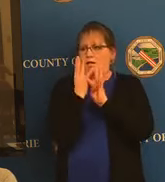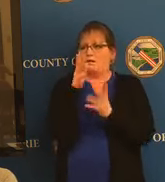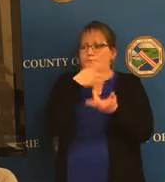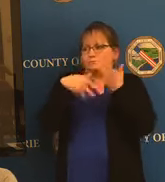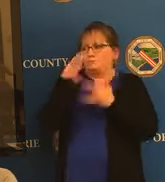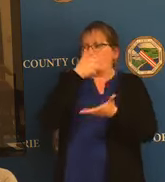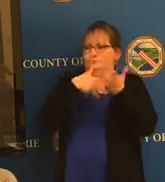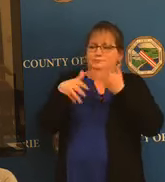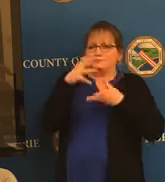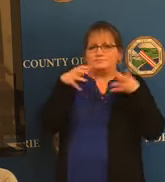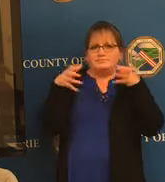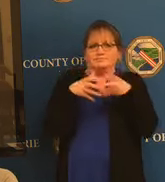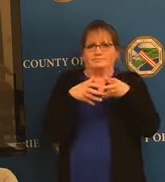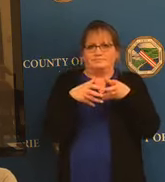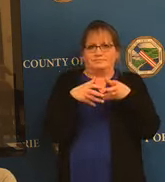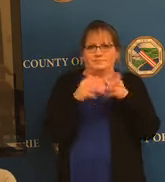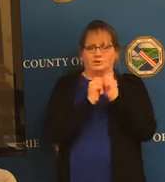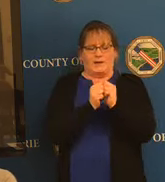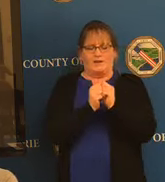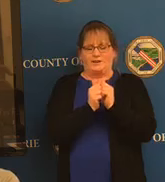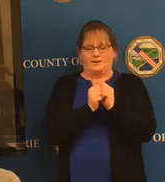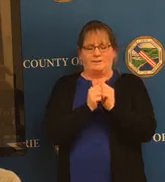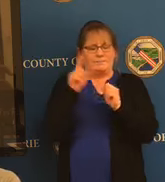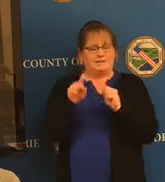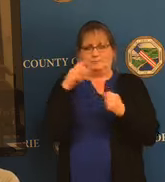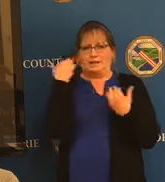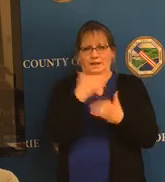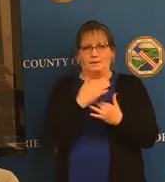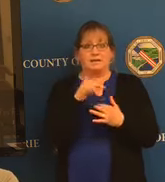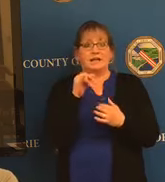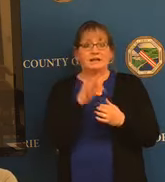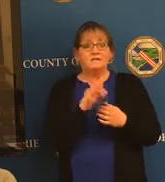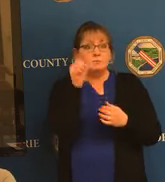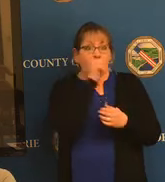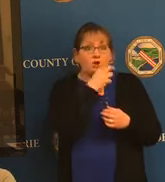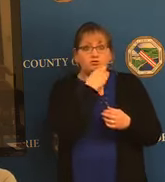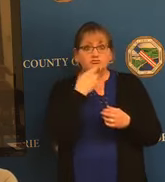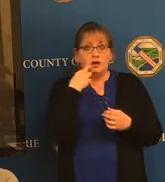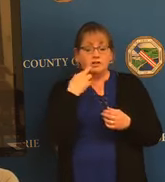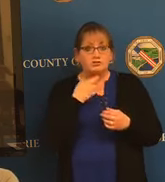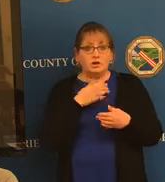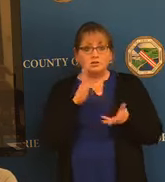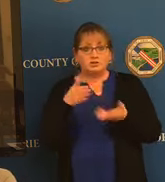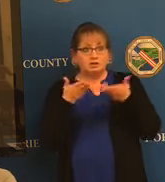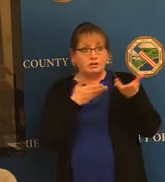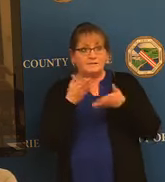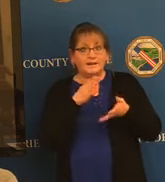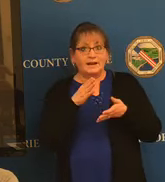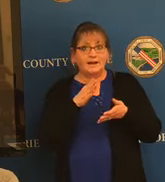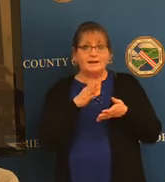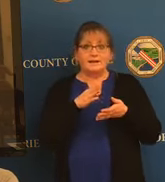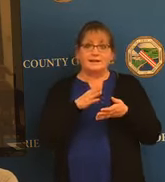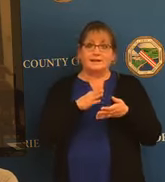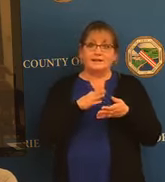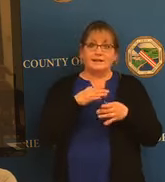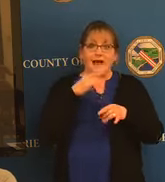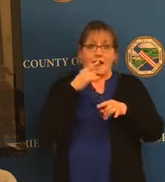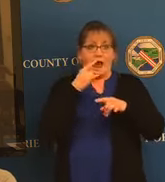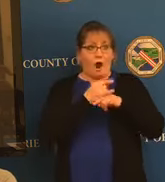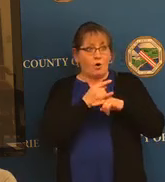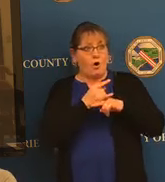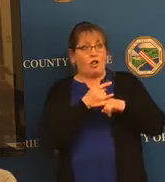actually congregate and be together. So if there's bars and restaurants in golf courses that are serving alcohol and food for consumption on